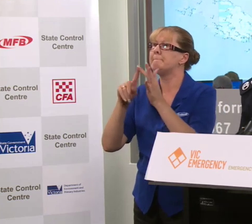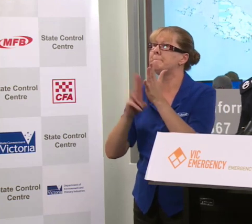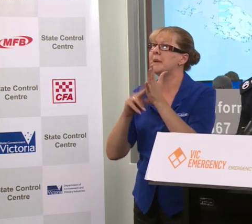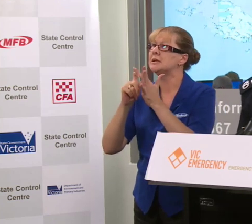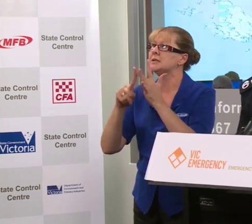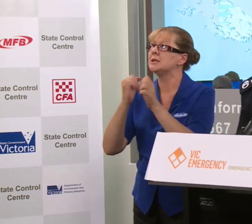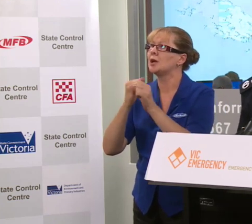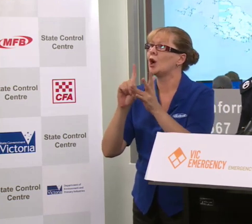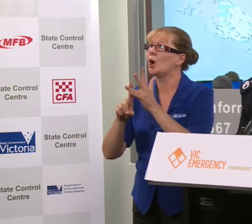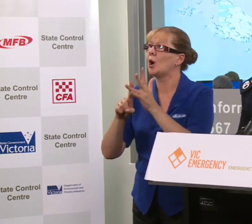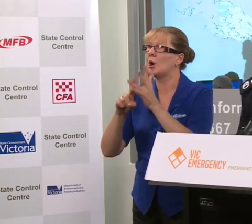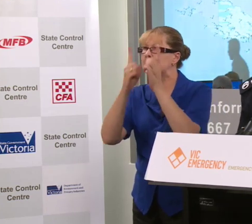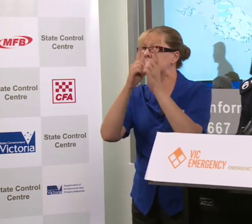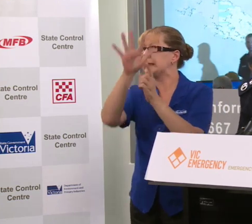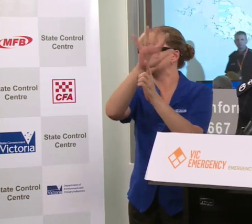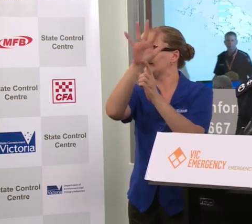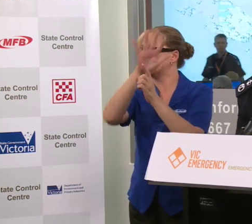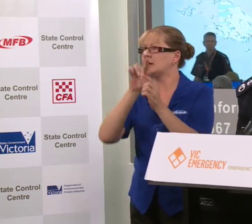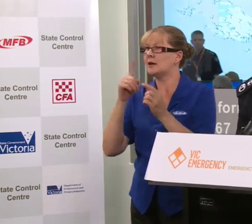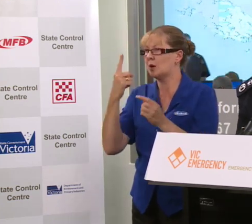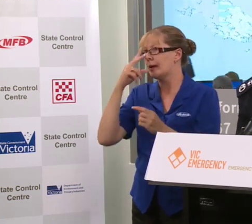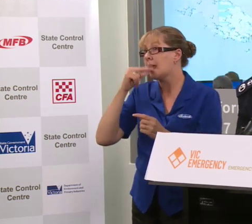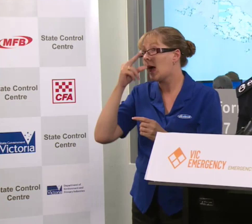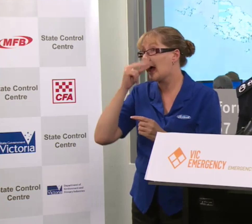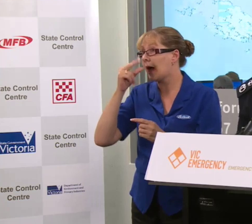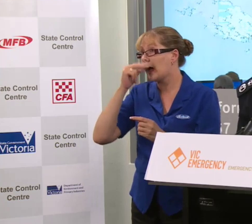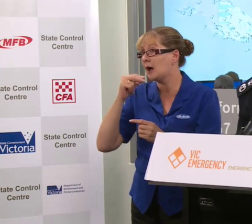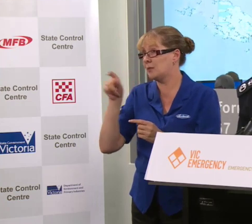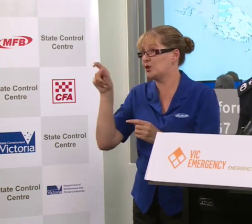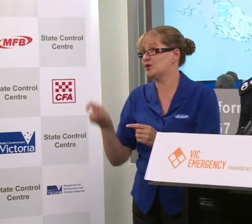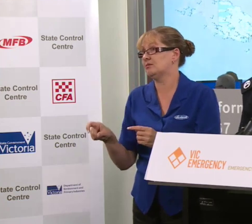related fire. It was a juvenile we charged. Last question, just to